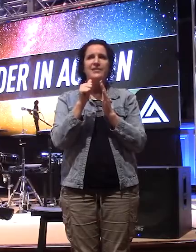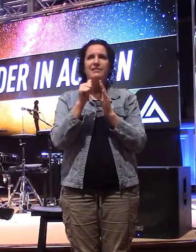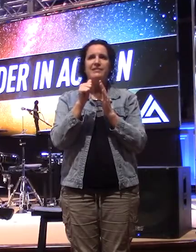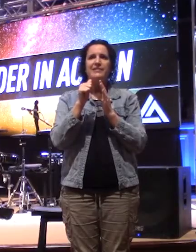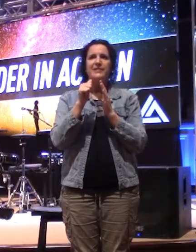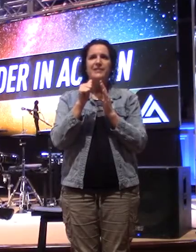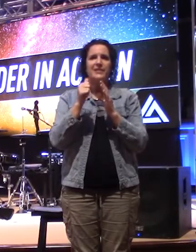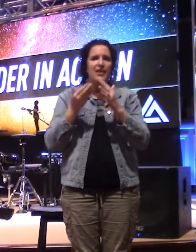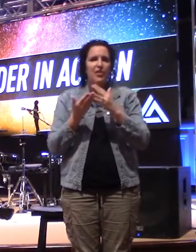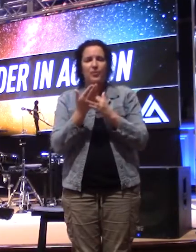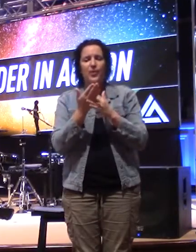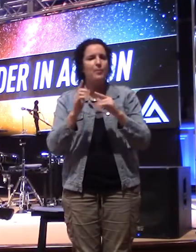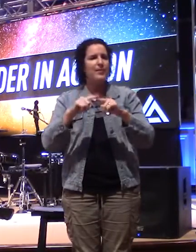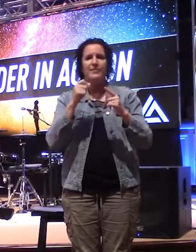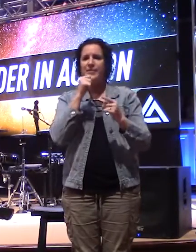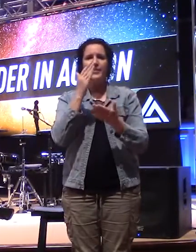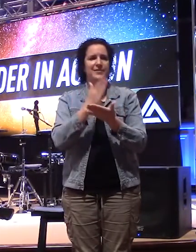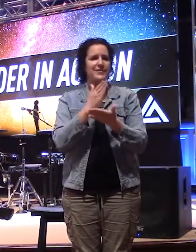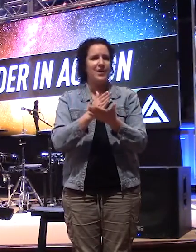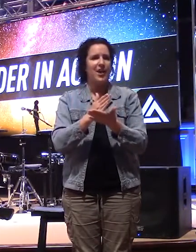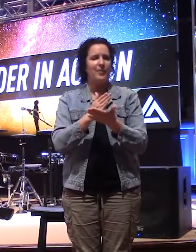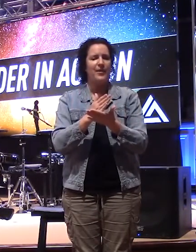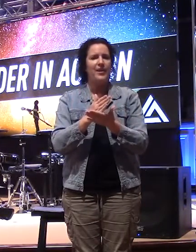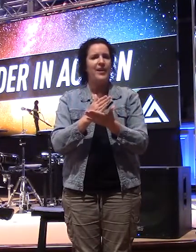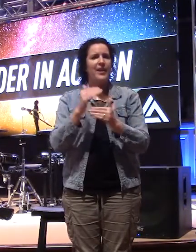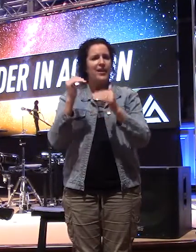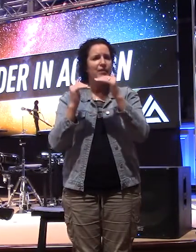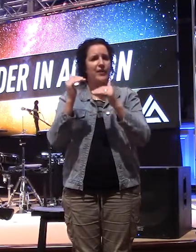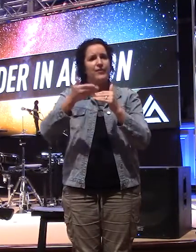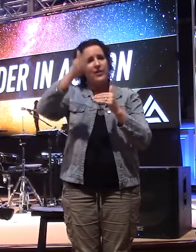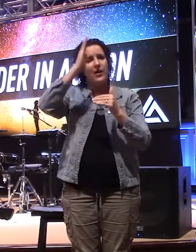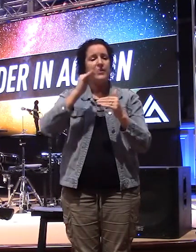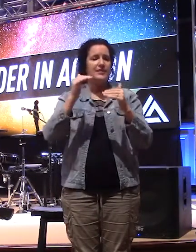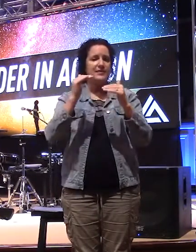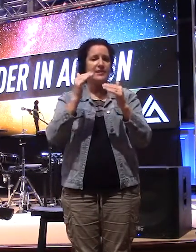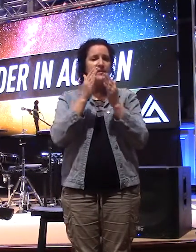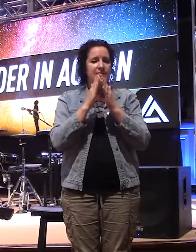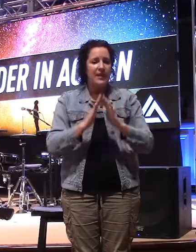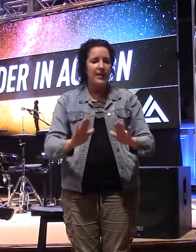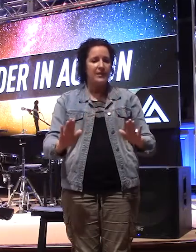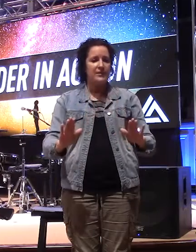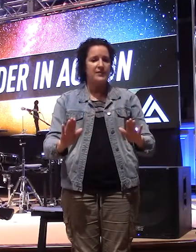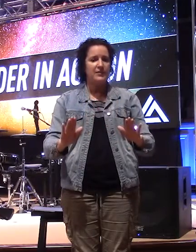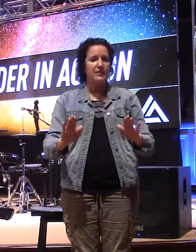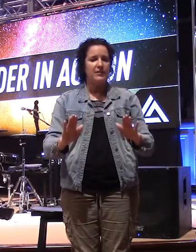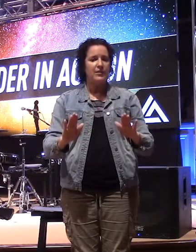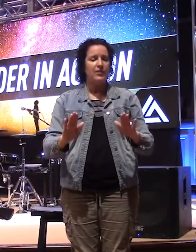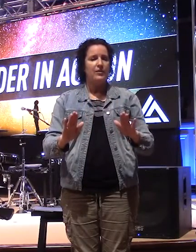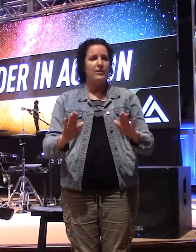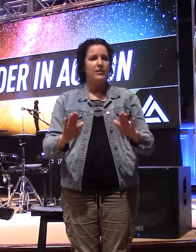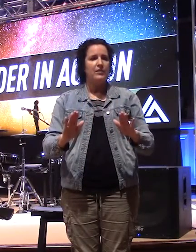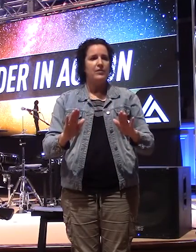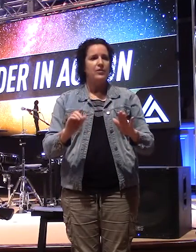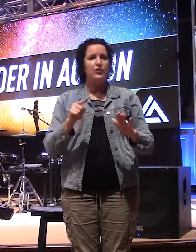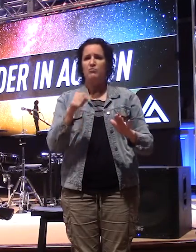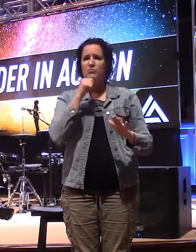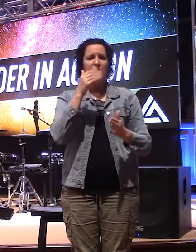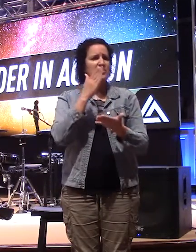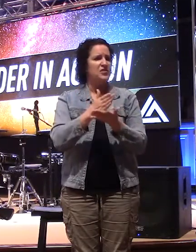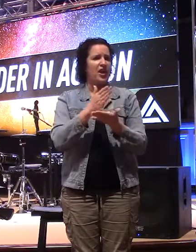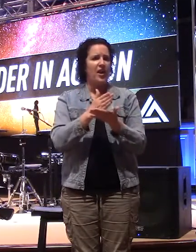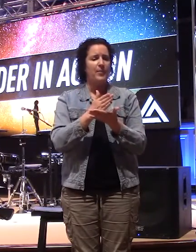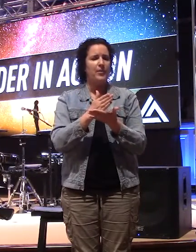stop. Even though God was silent, it's one of his ways. If you understand one of the ways of God is silence, then when things get silent, you don't